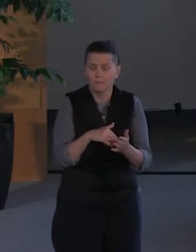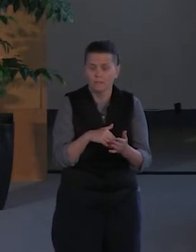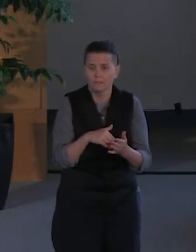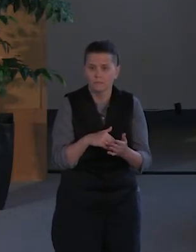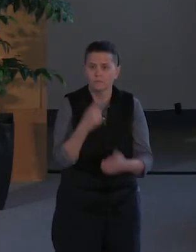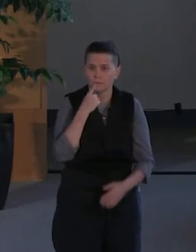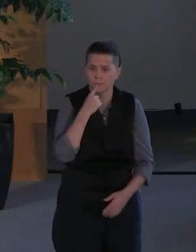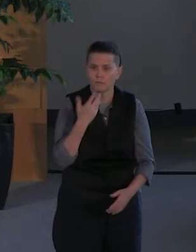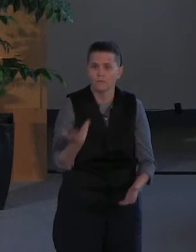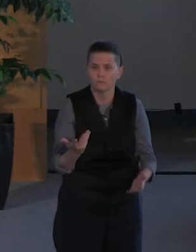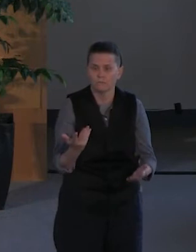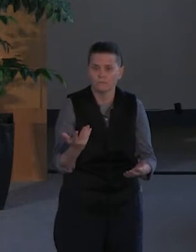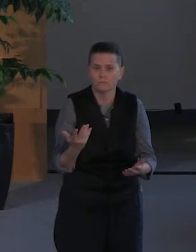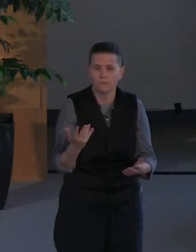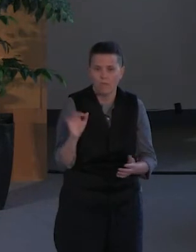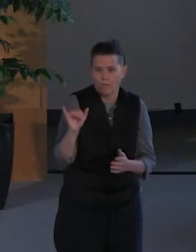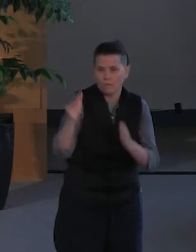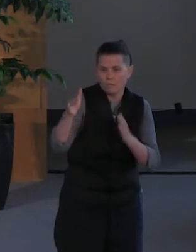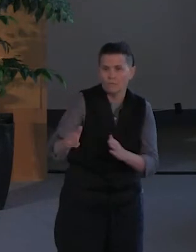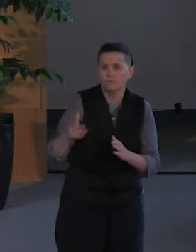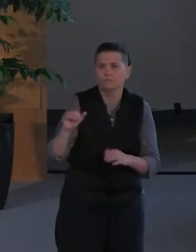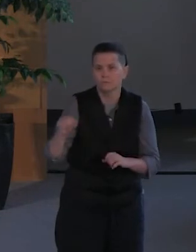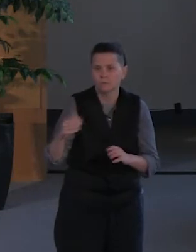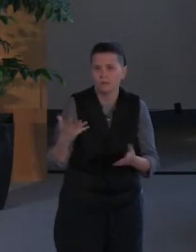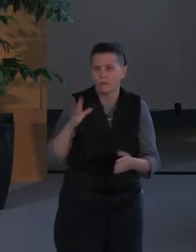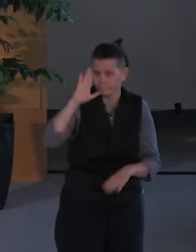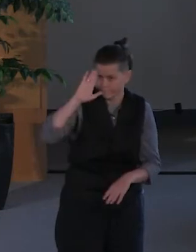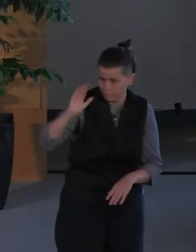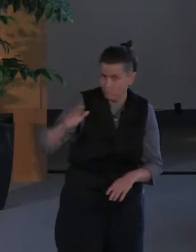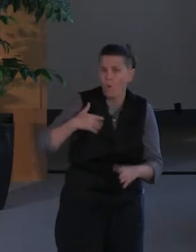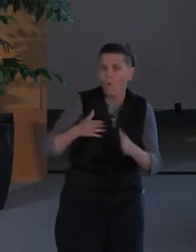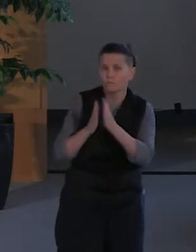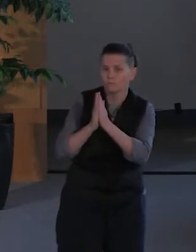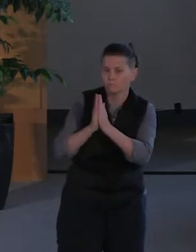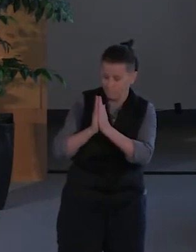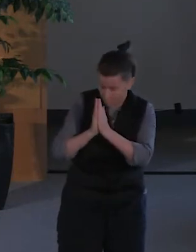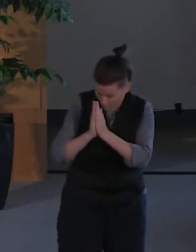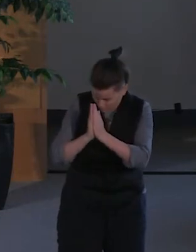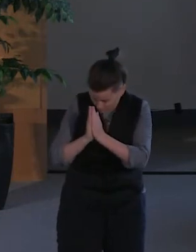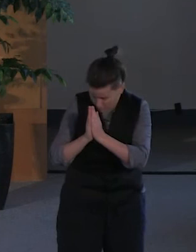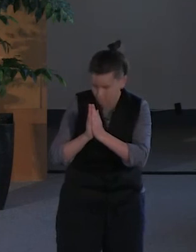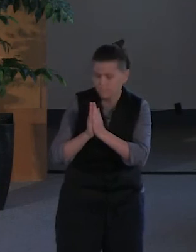You may bow to the divinity within that person from the divinity within you.